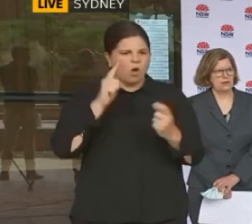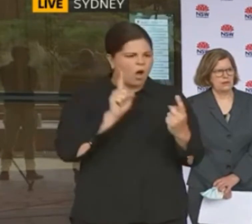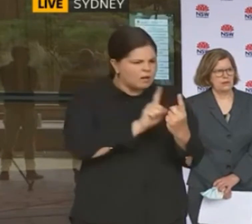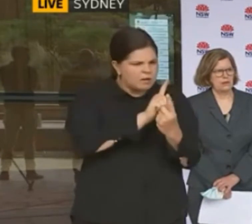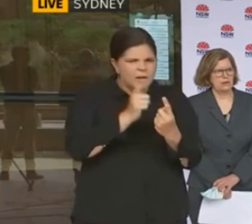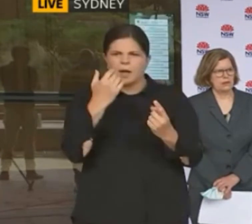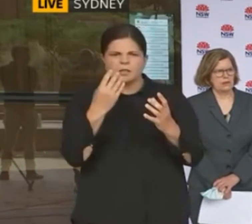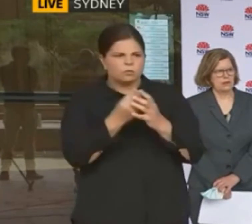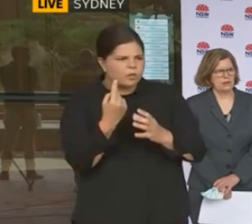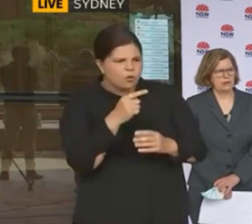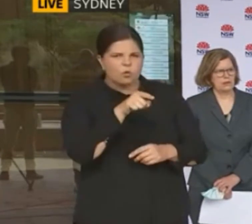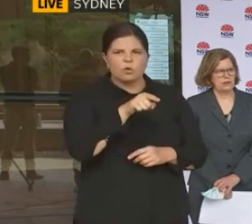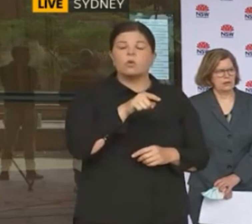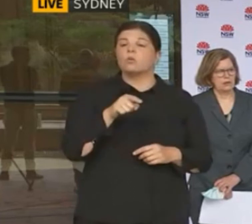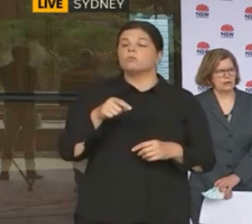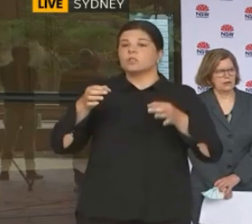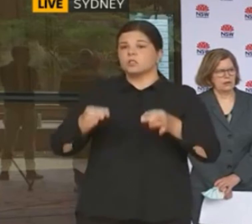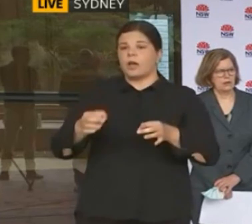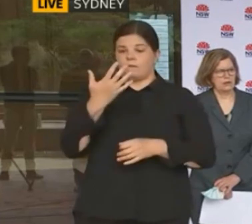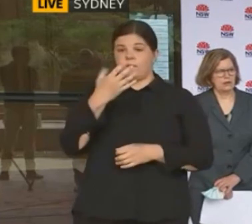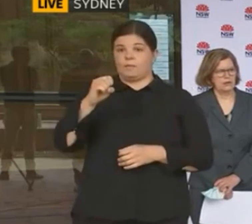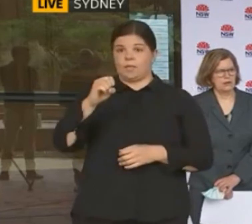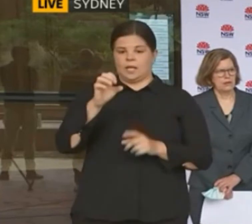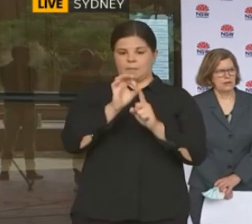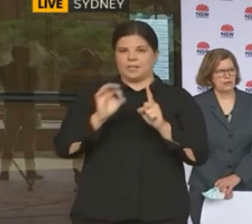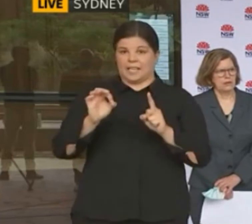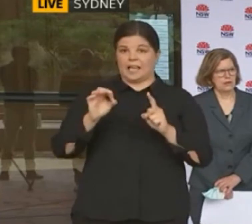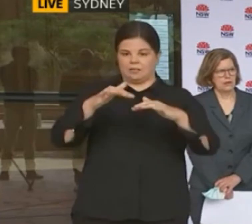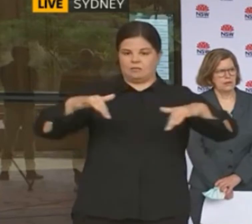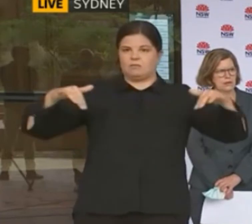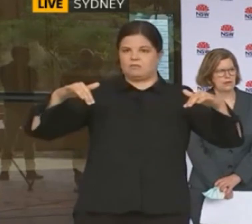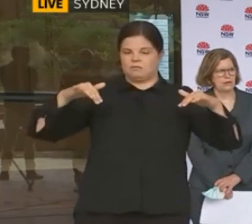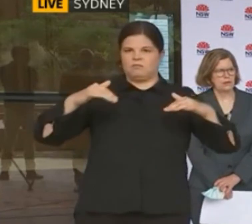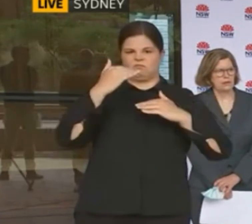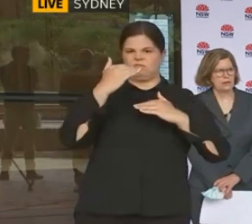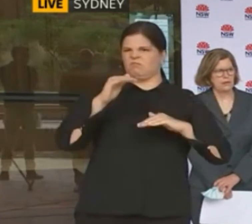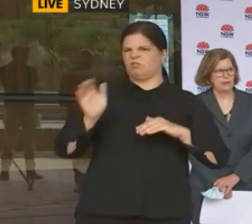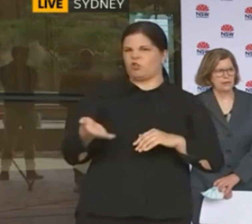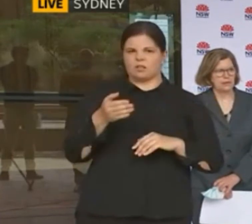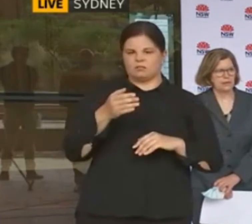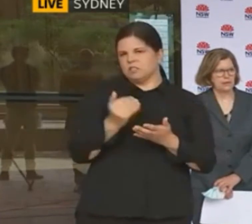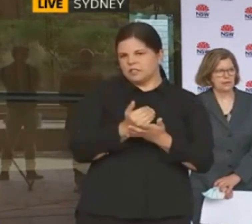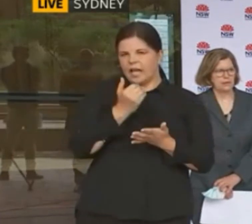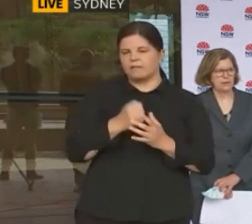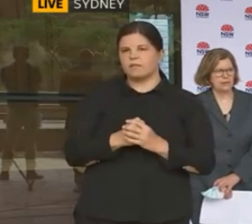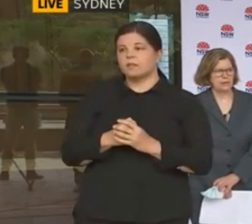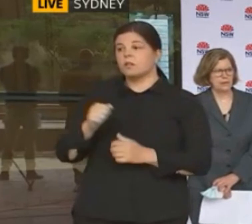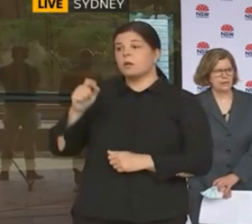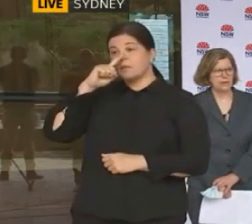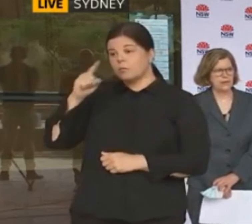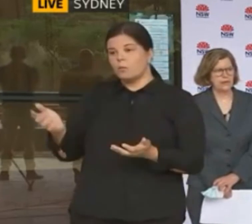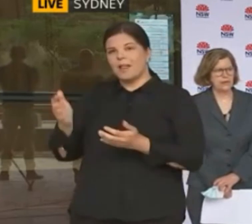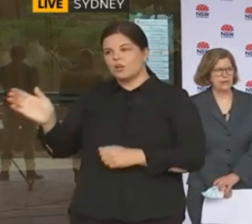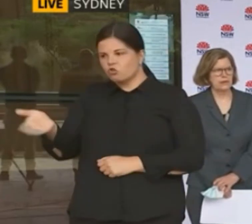that 50% capacity is COVID safe. The cricket players are in a bubble and they're advised to behave